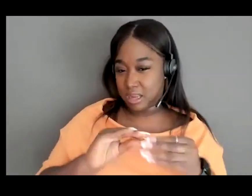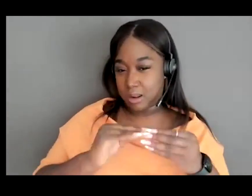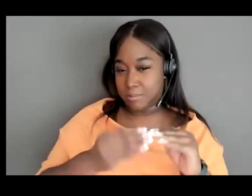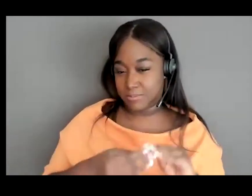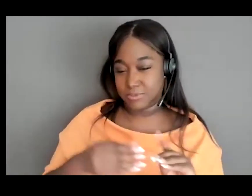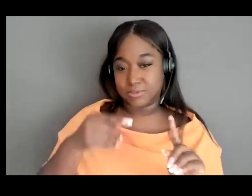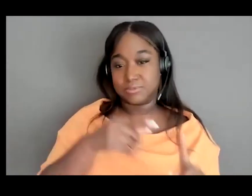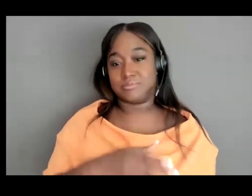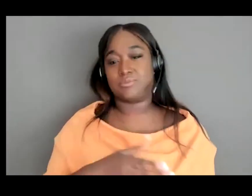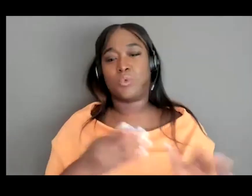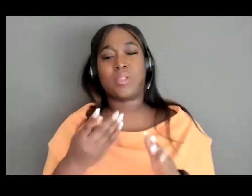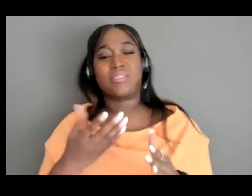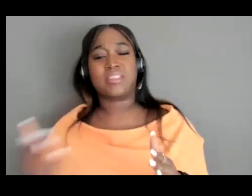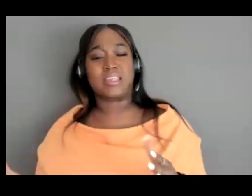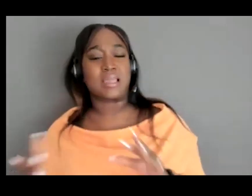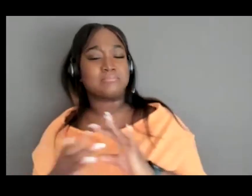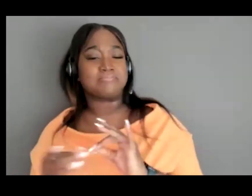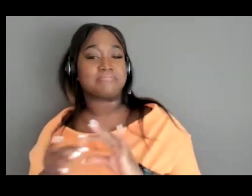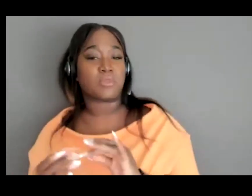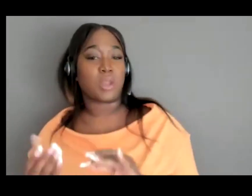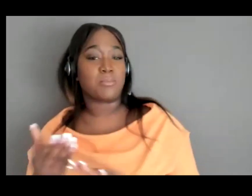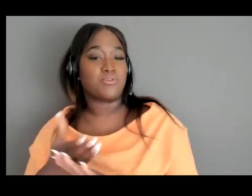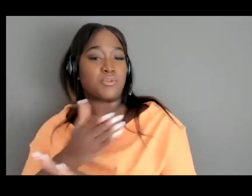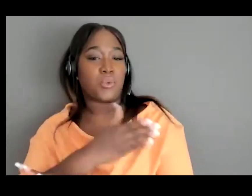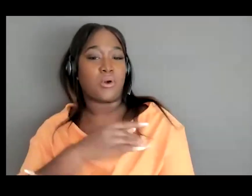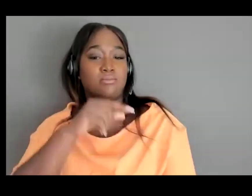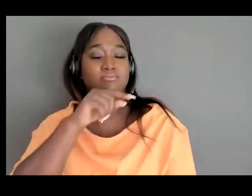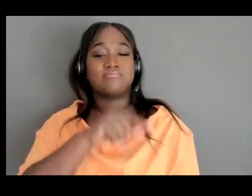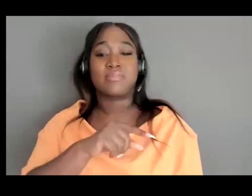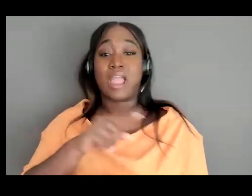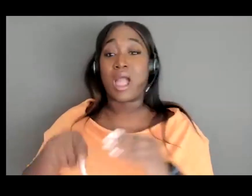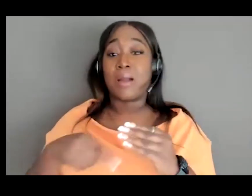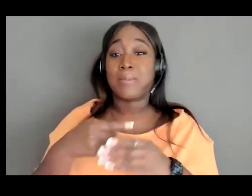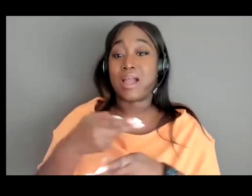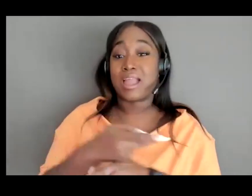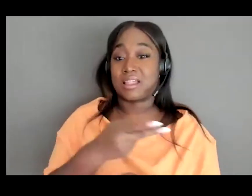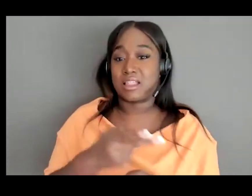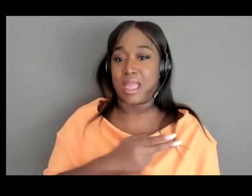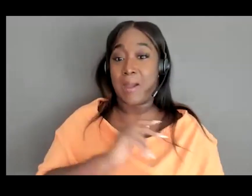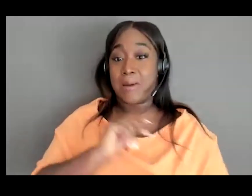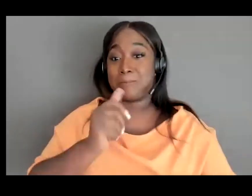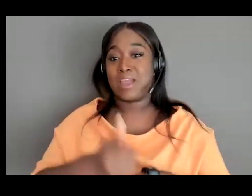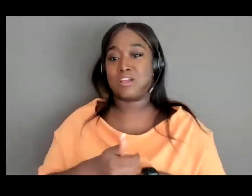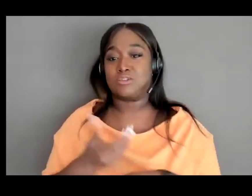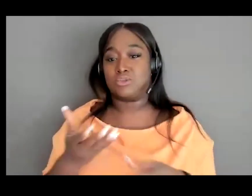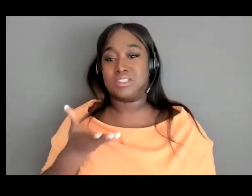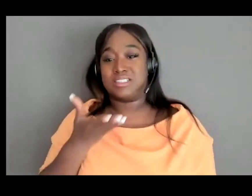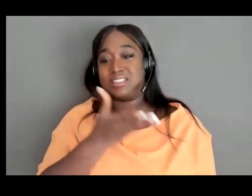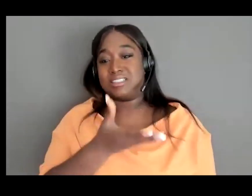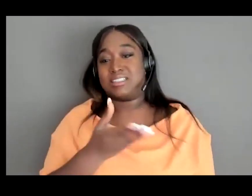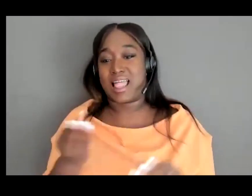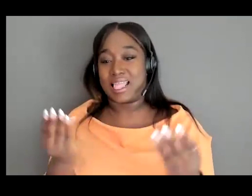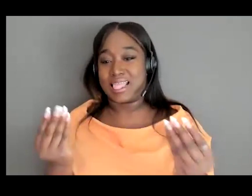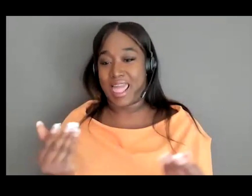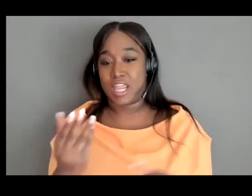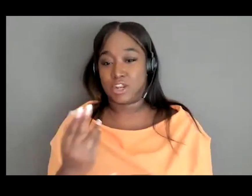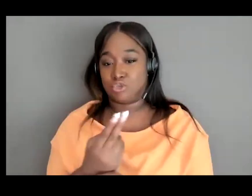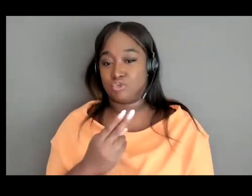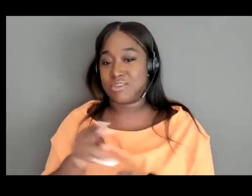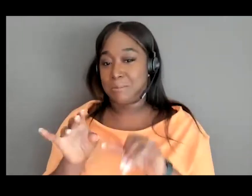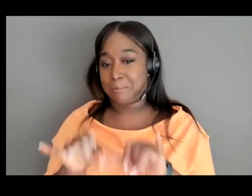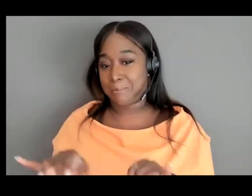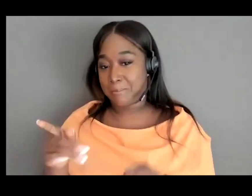One of them I sort of alluded to before, which is about calculating it based on existing land use patterns and not about